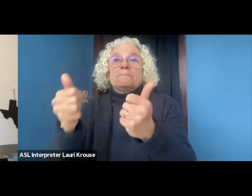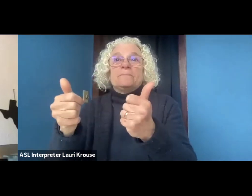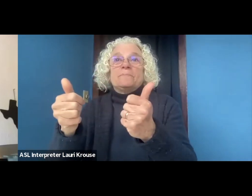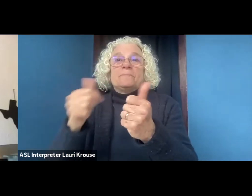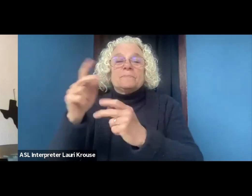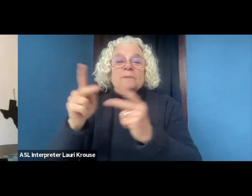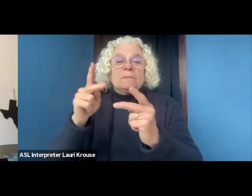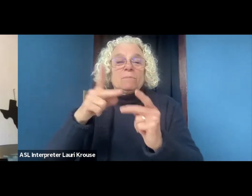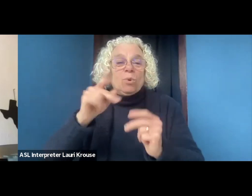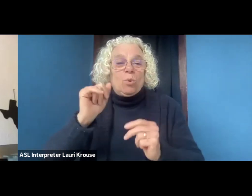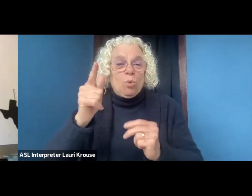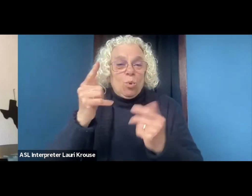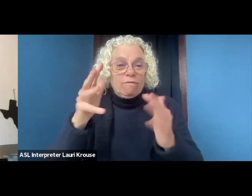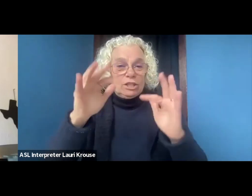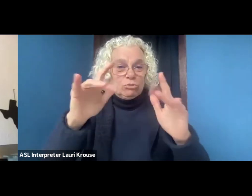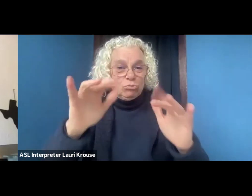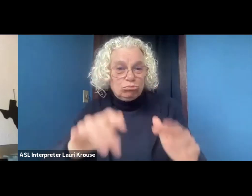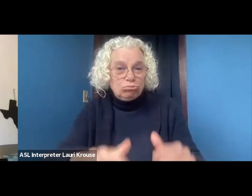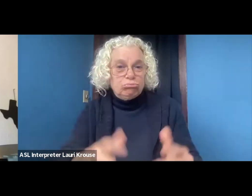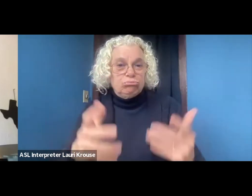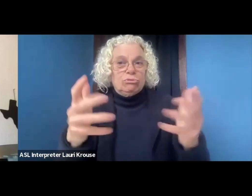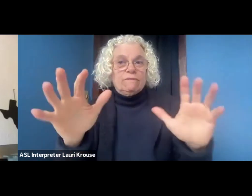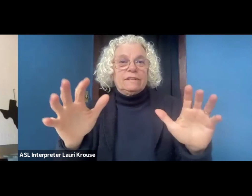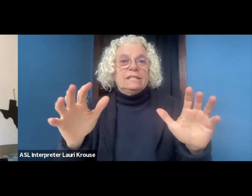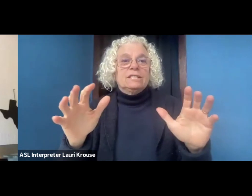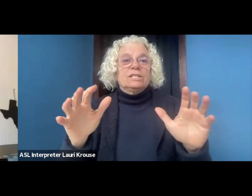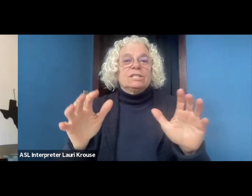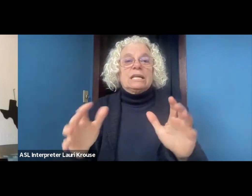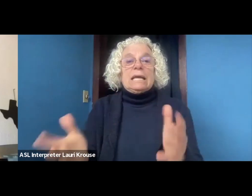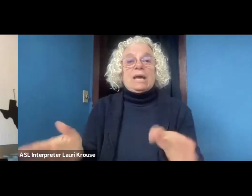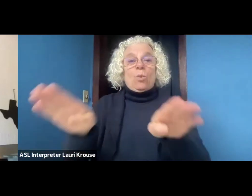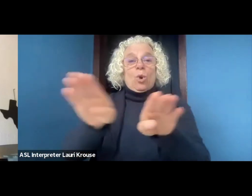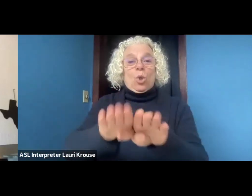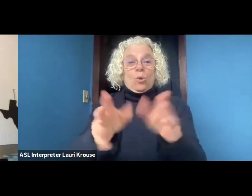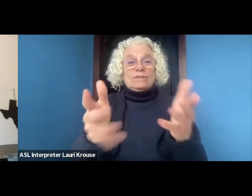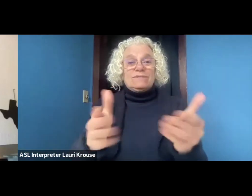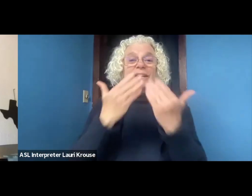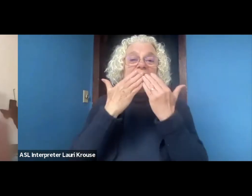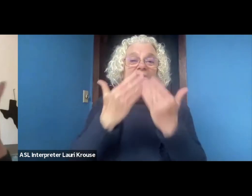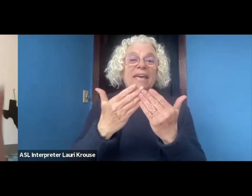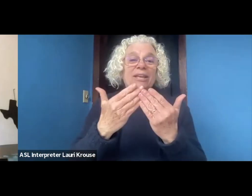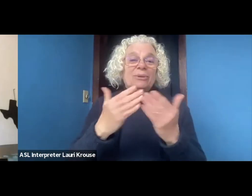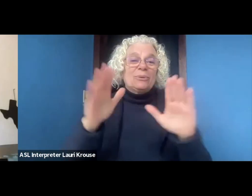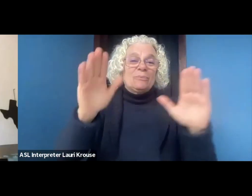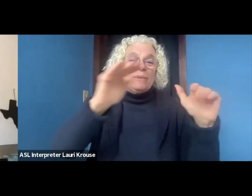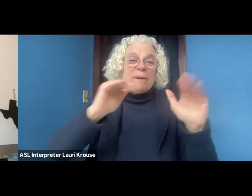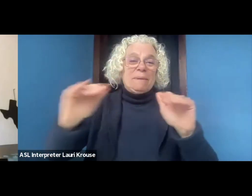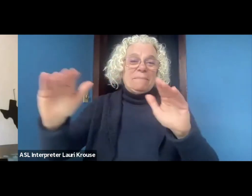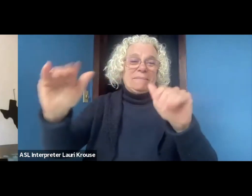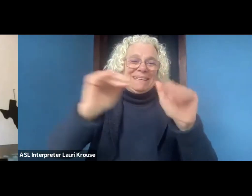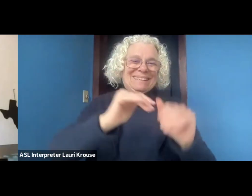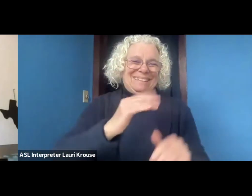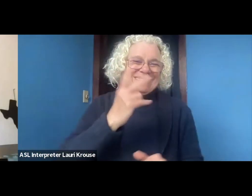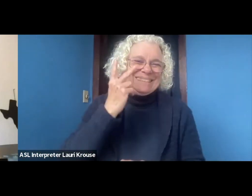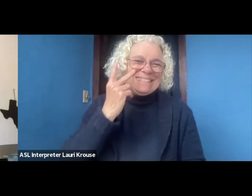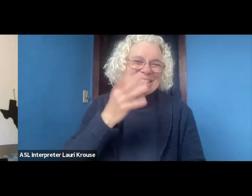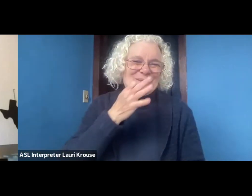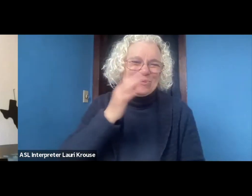People have done the poll, so I'm going to end that and I'm going to close this meeting out now. Thank you all very much. See you soon.